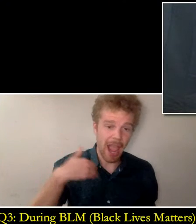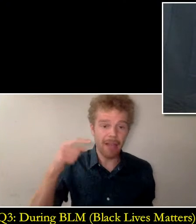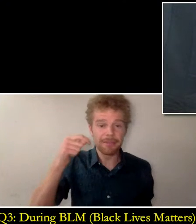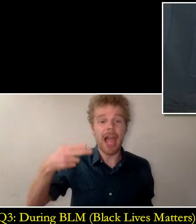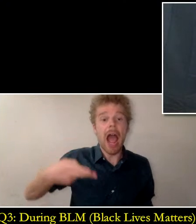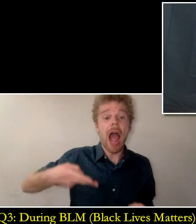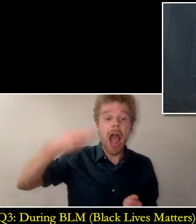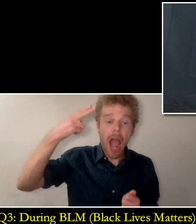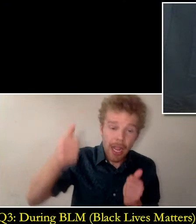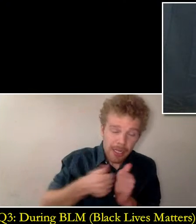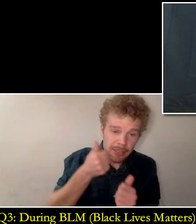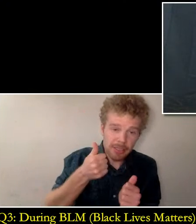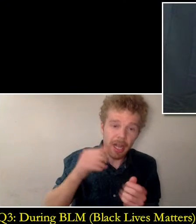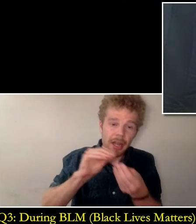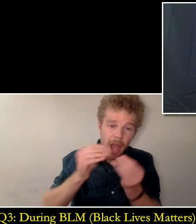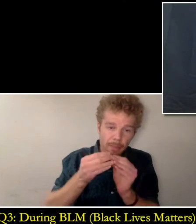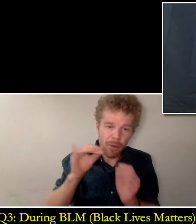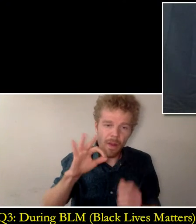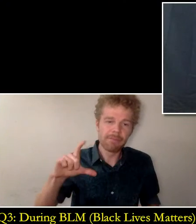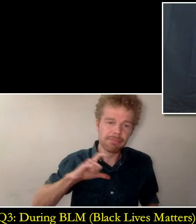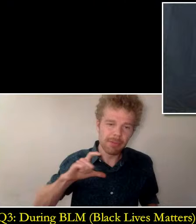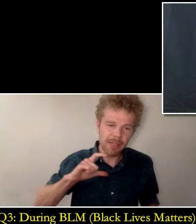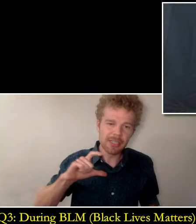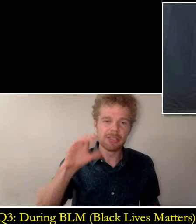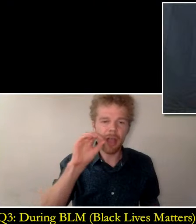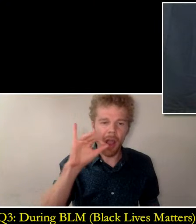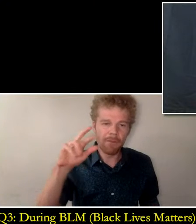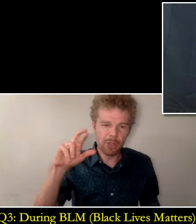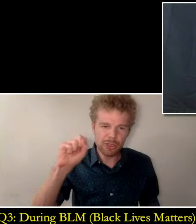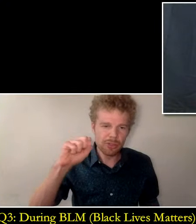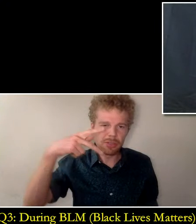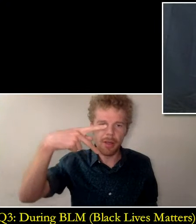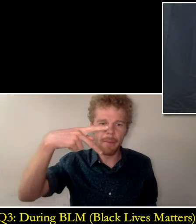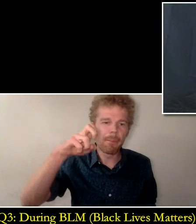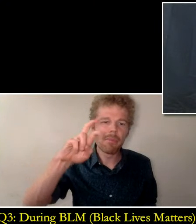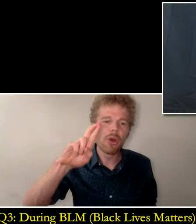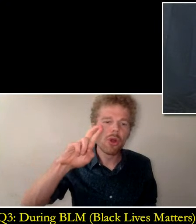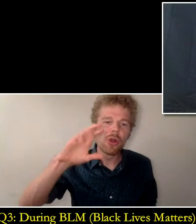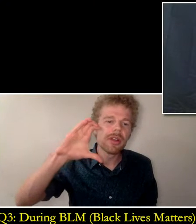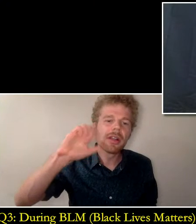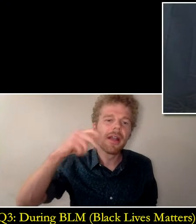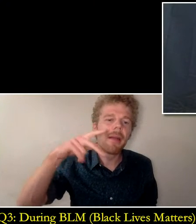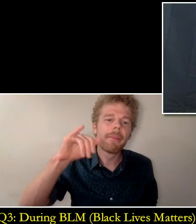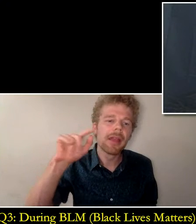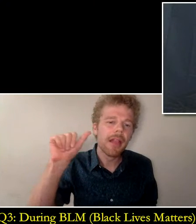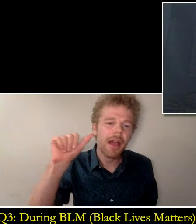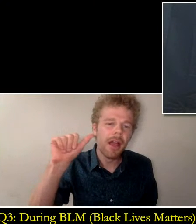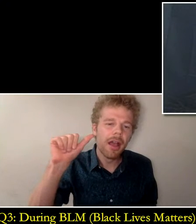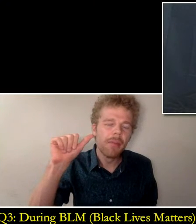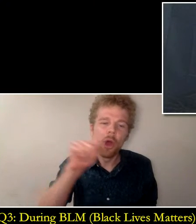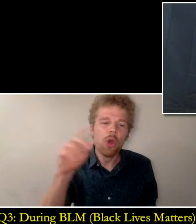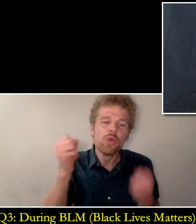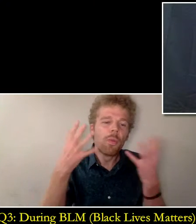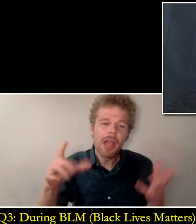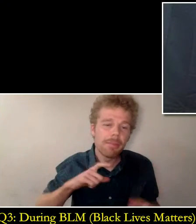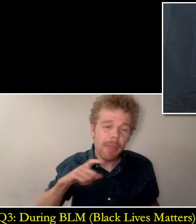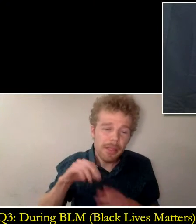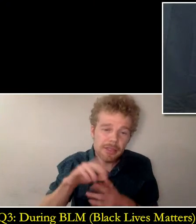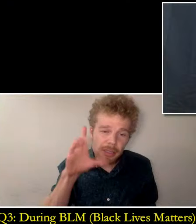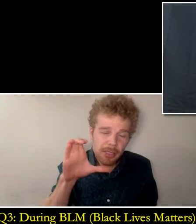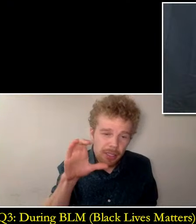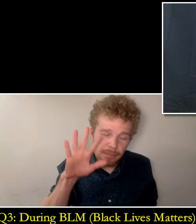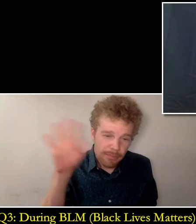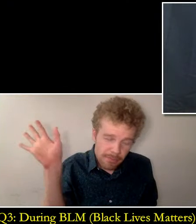that has to do with reducing the funding for the DC Police Department. DC has the